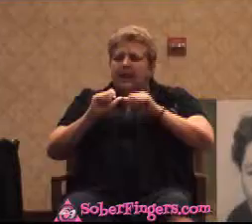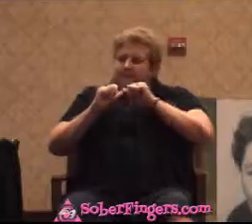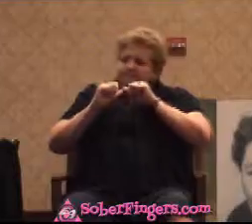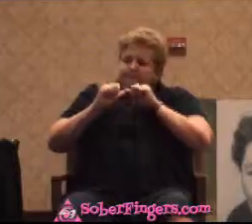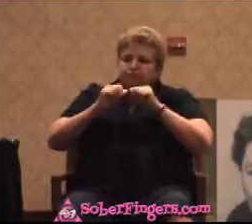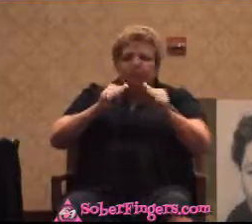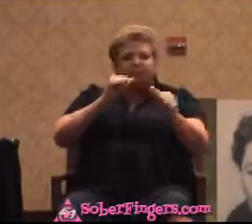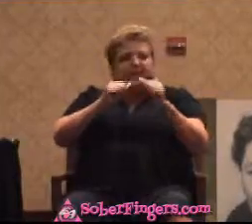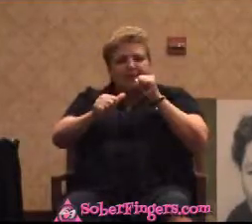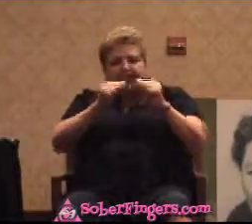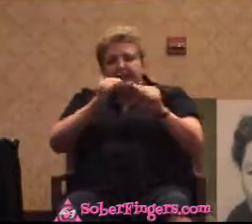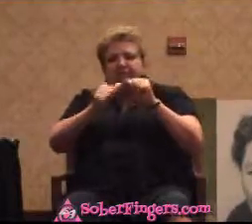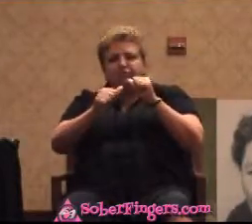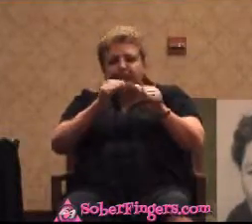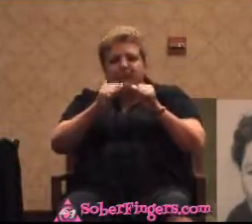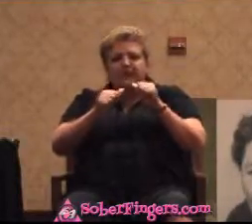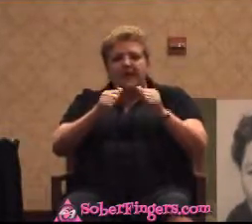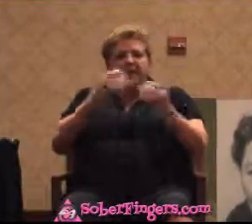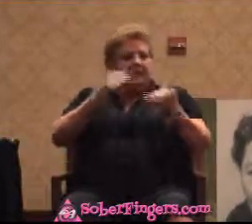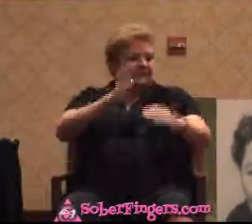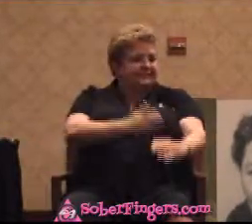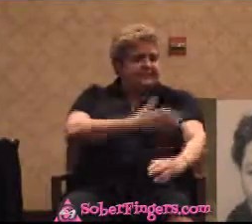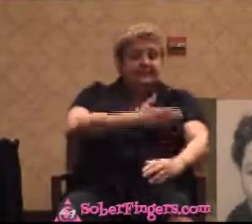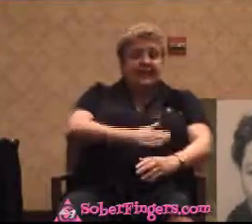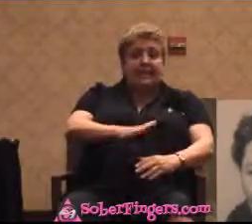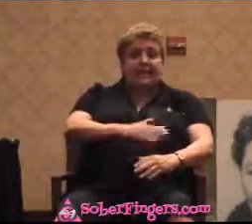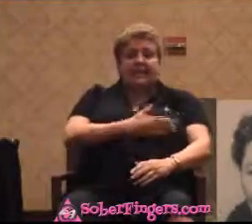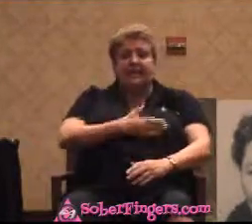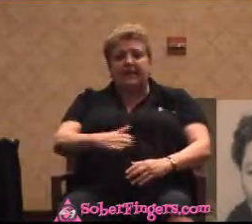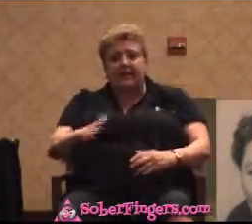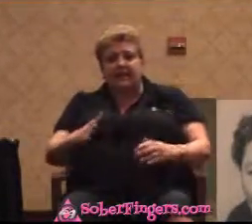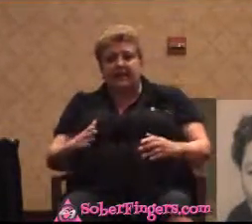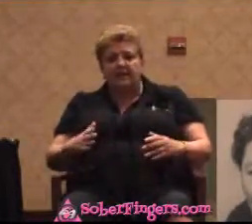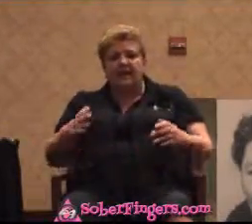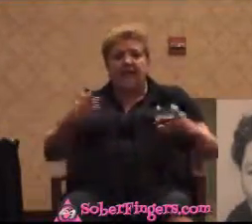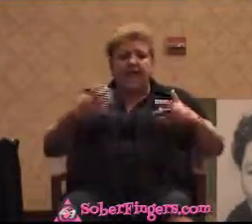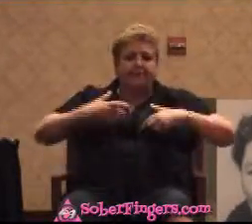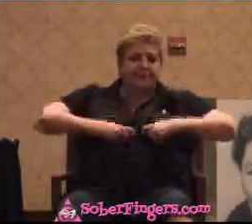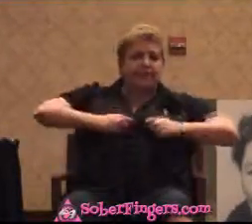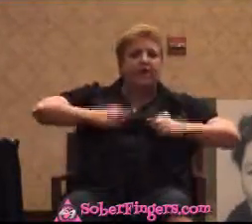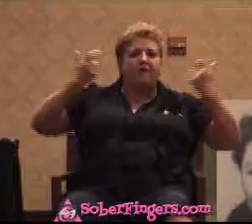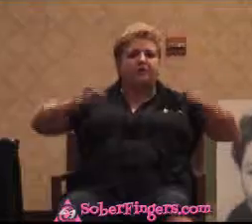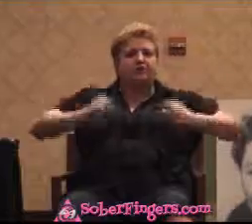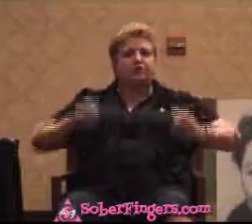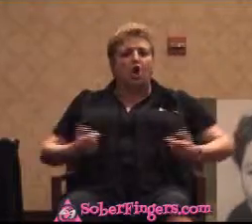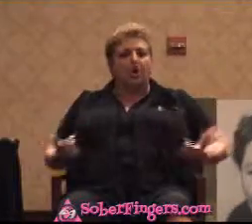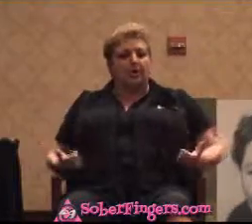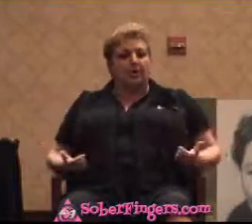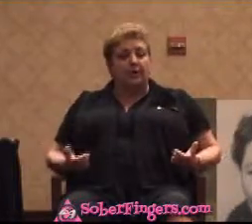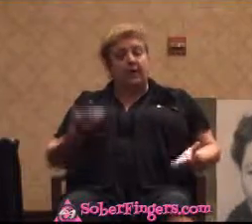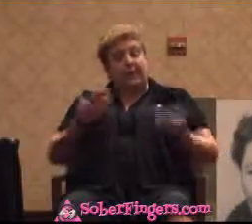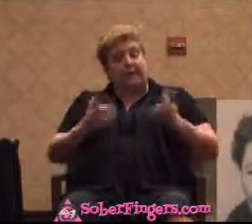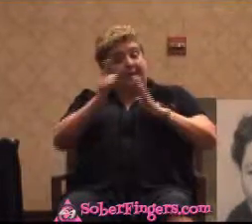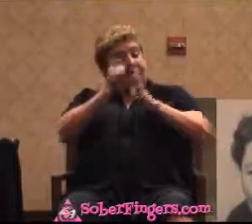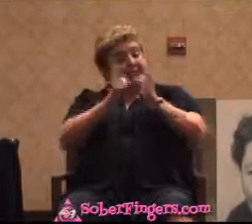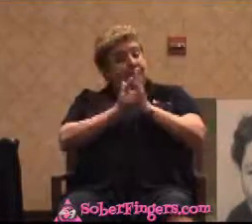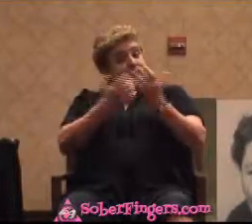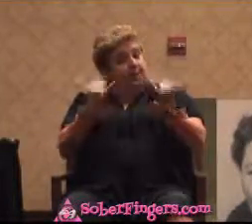and I'm drinking, and now I'm singing, and I'm drinking, and my shirt's coming off on stage. Maybe legal now, wasn't legal